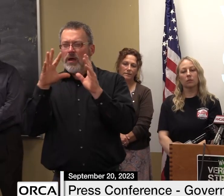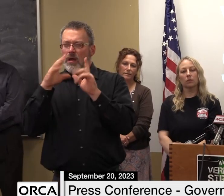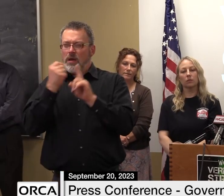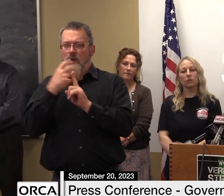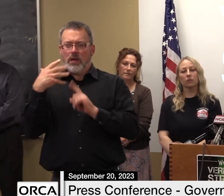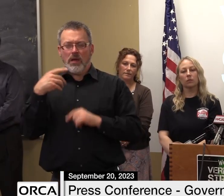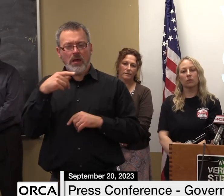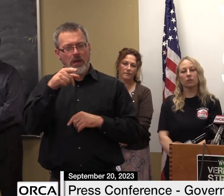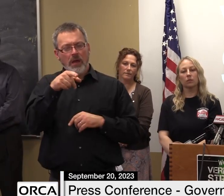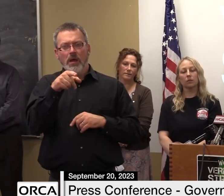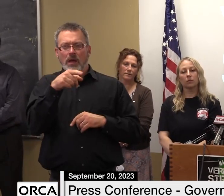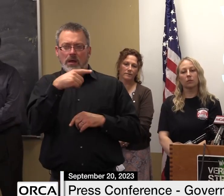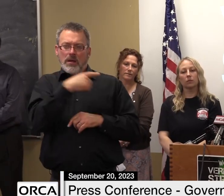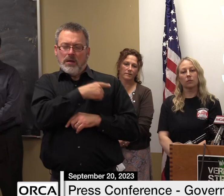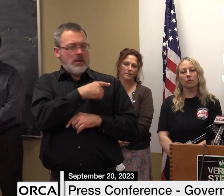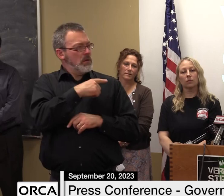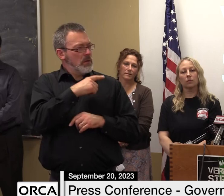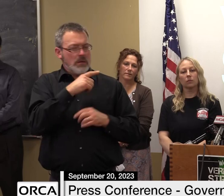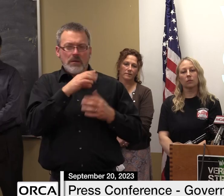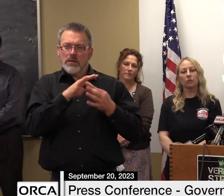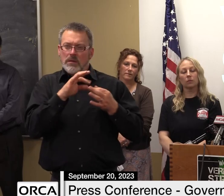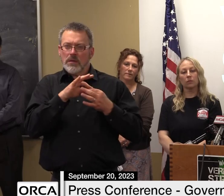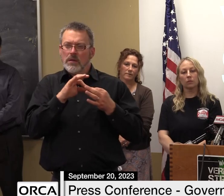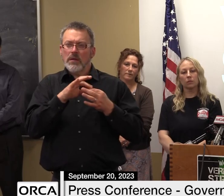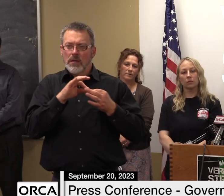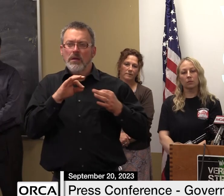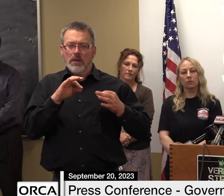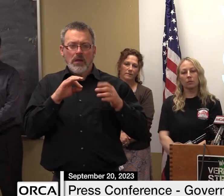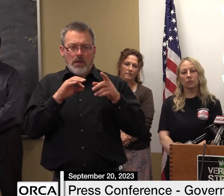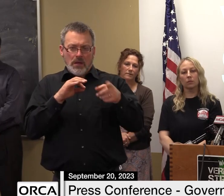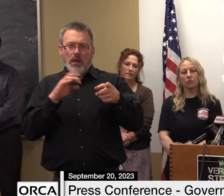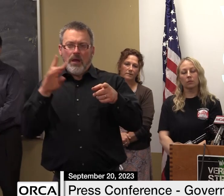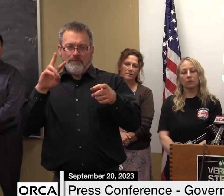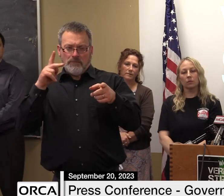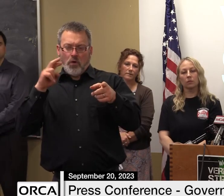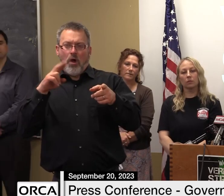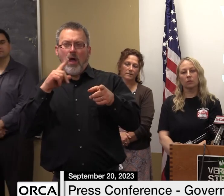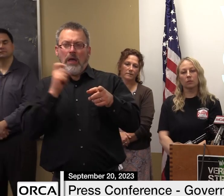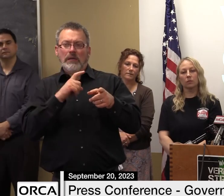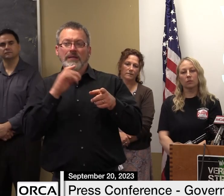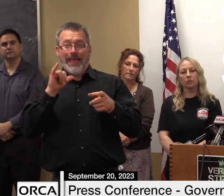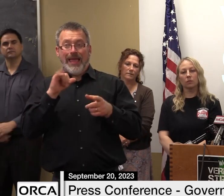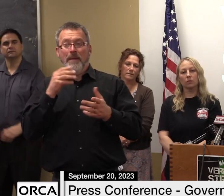asking about, you know, what happens if FEMA runs out of money, but